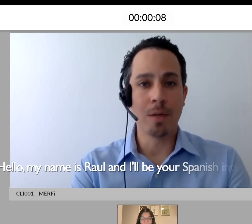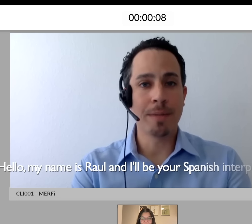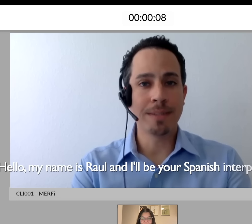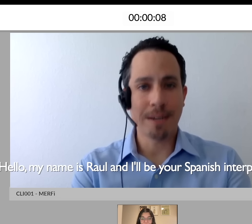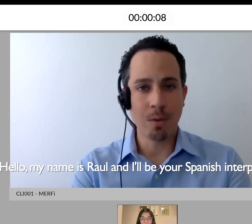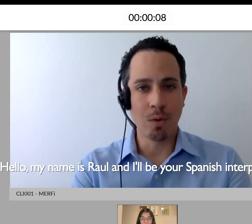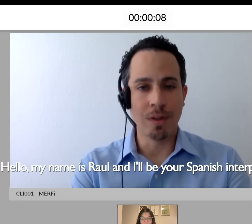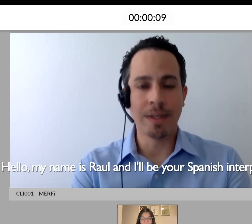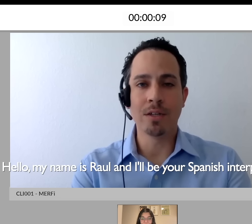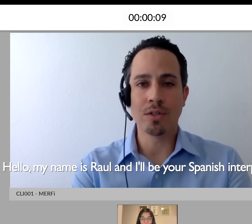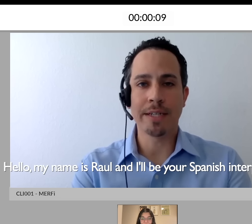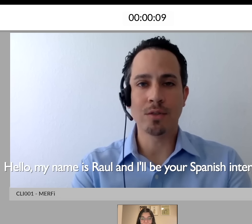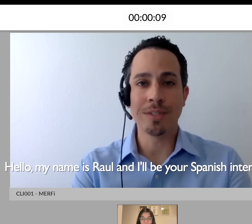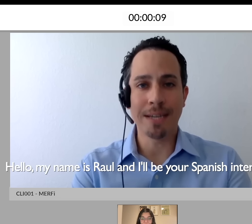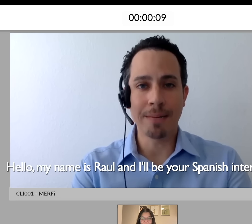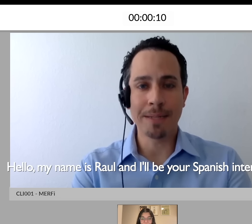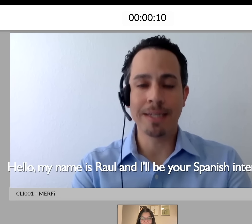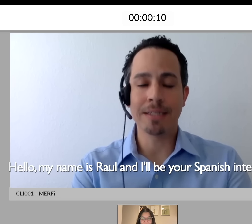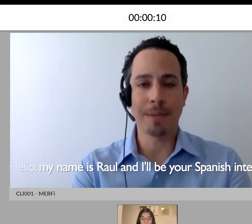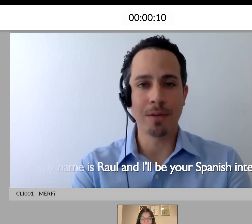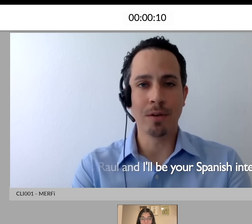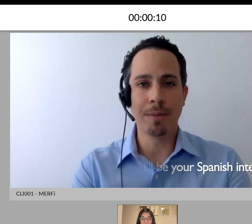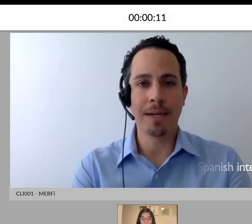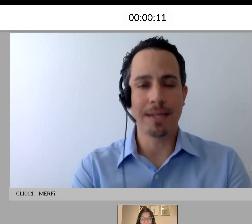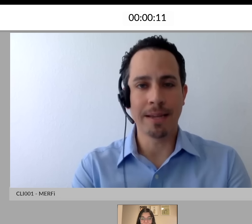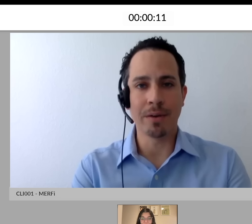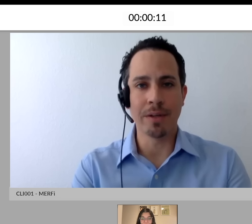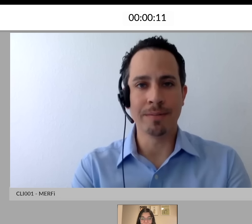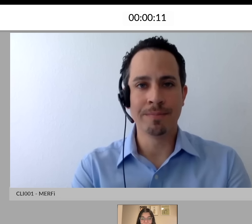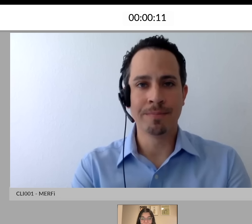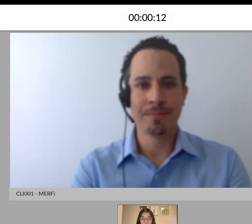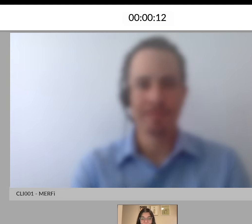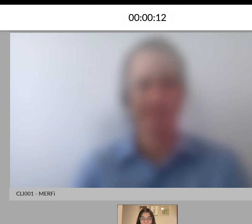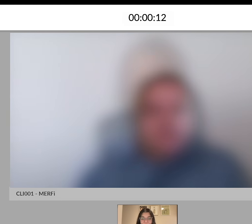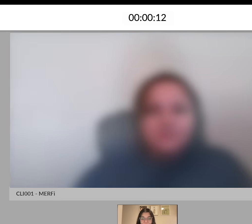Hola, mi nombre es Raúl, y yo seré su intérprete en español para el día de hoy.